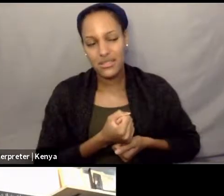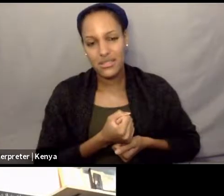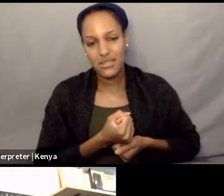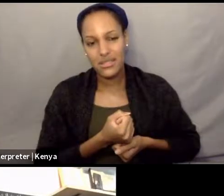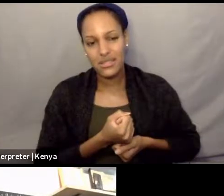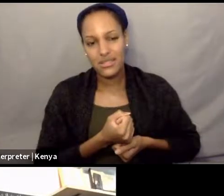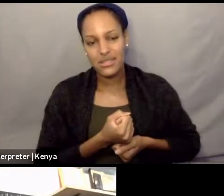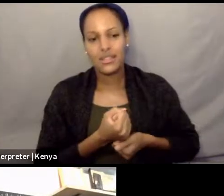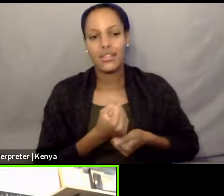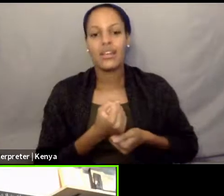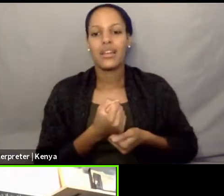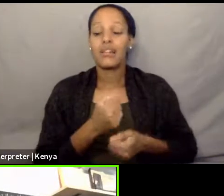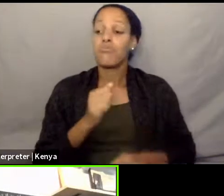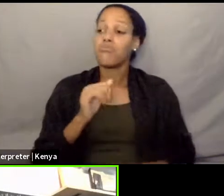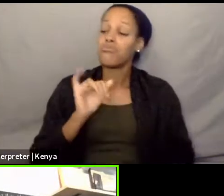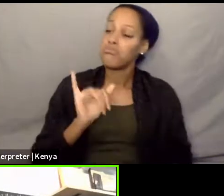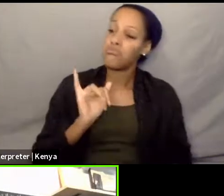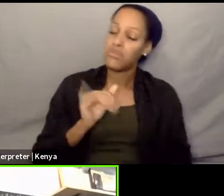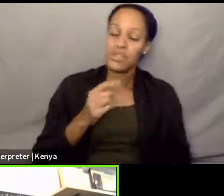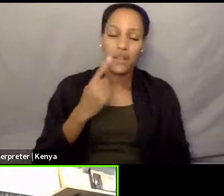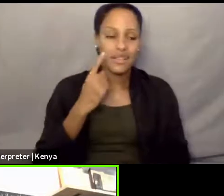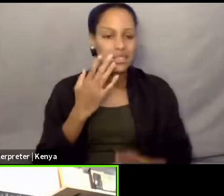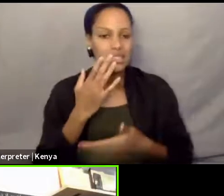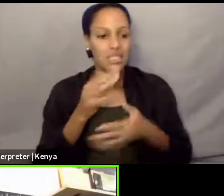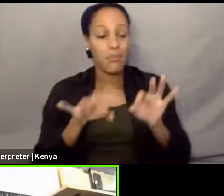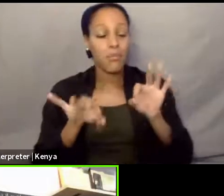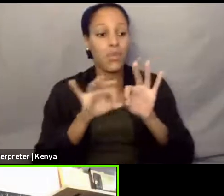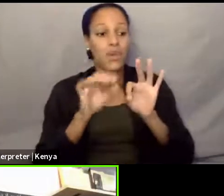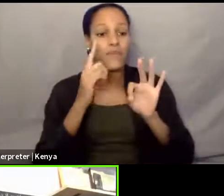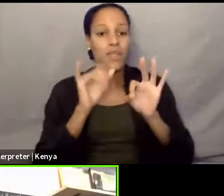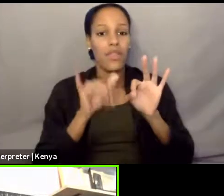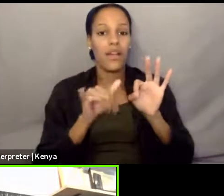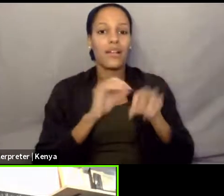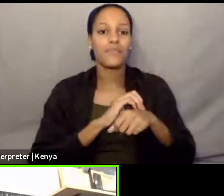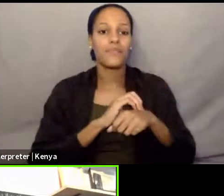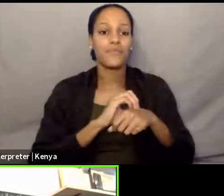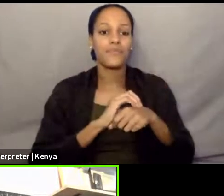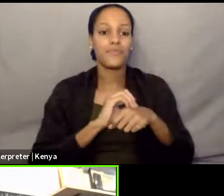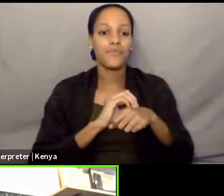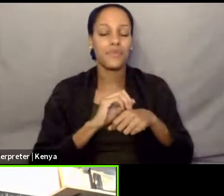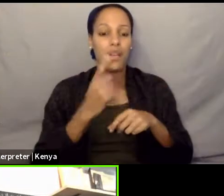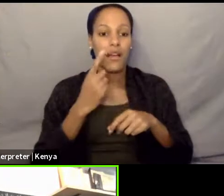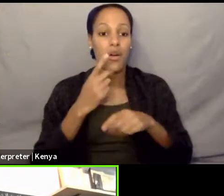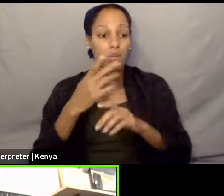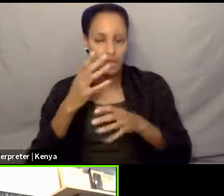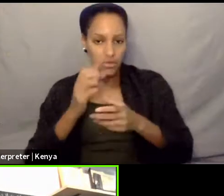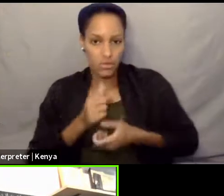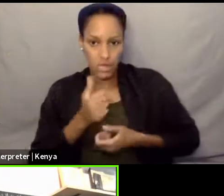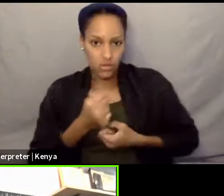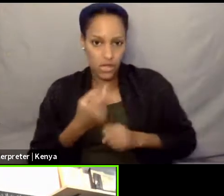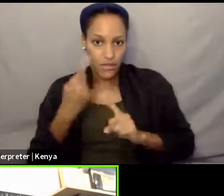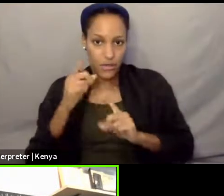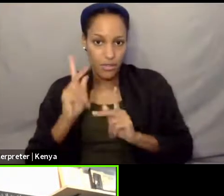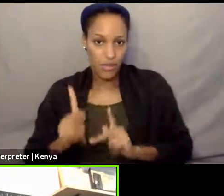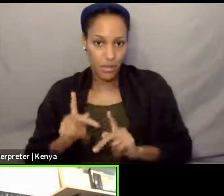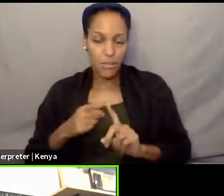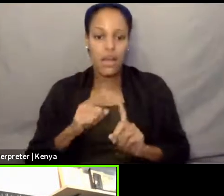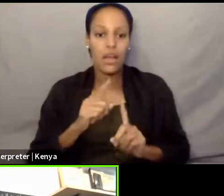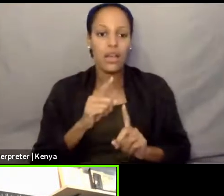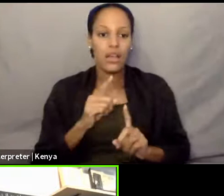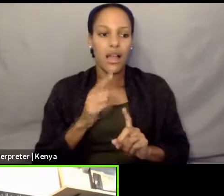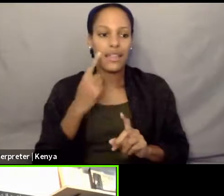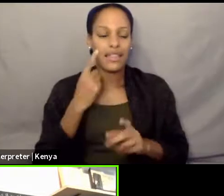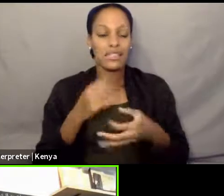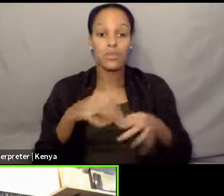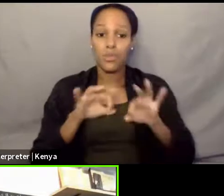And so I think that's something that's really important about this, and it was a people. I think one of the things that is important about